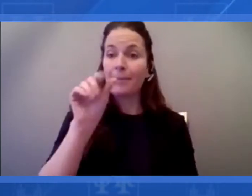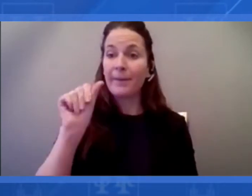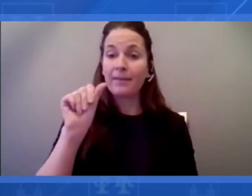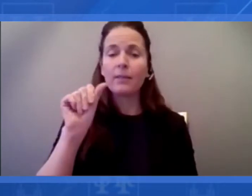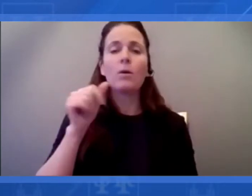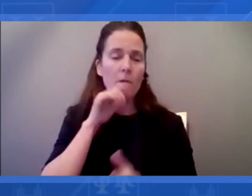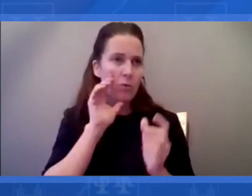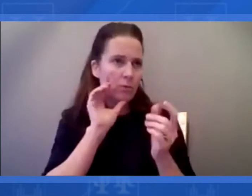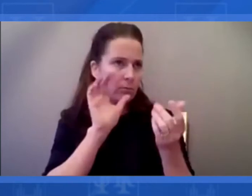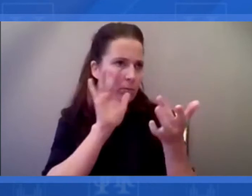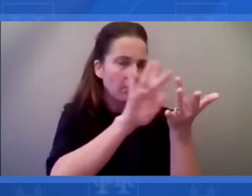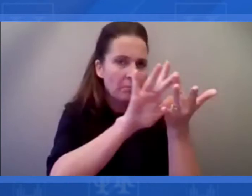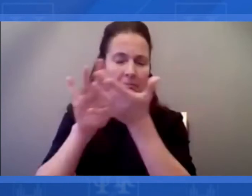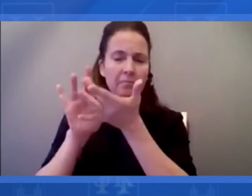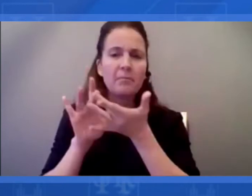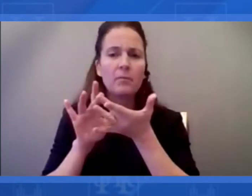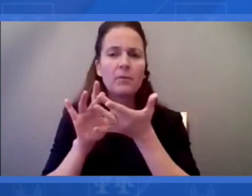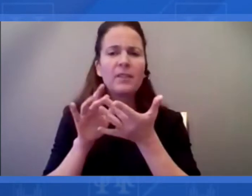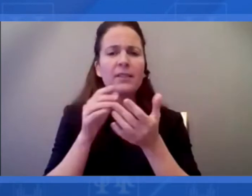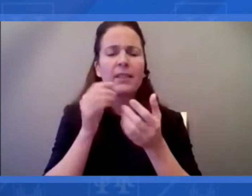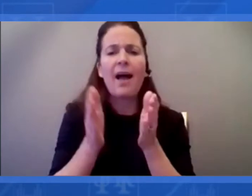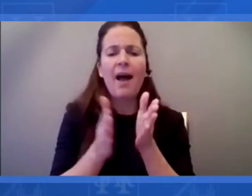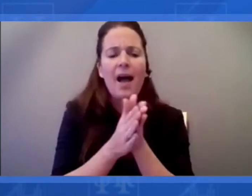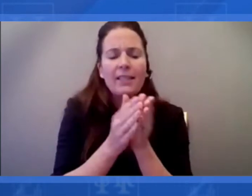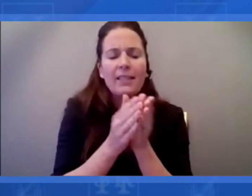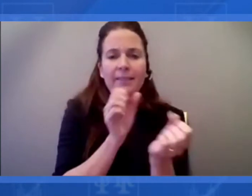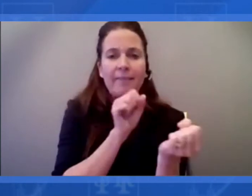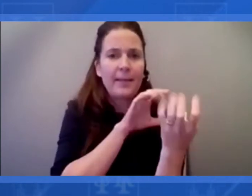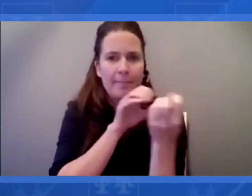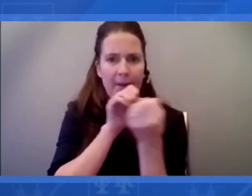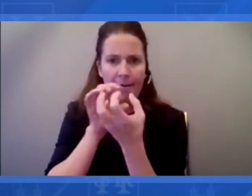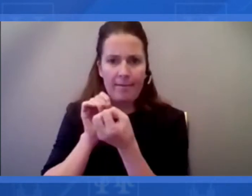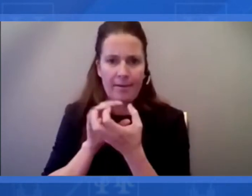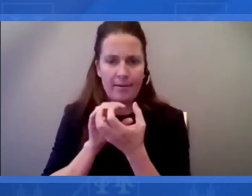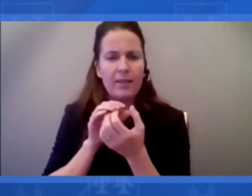to eliminate or mitigate barriers to access.